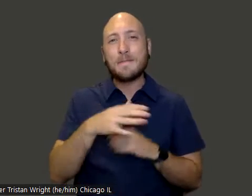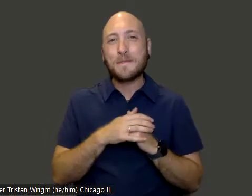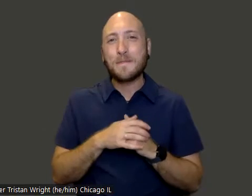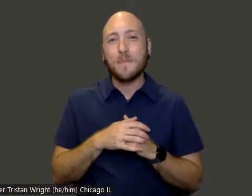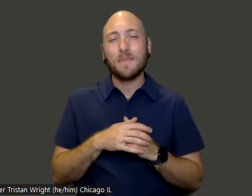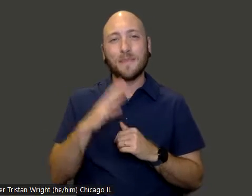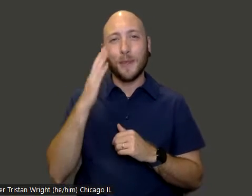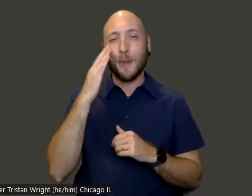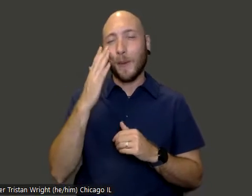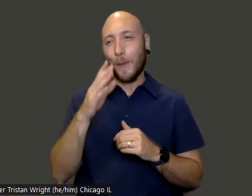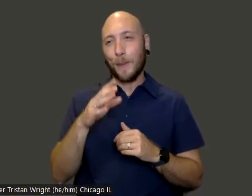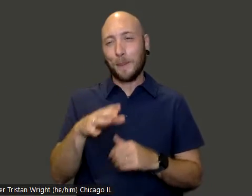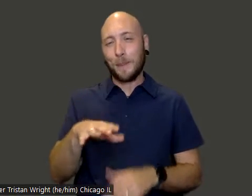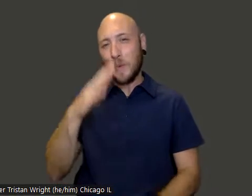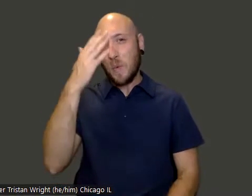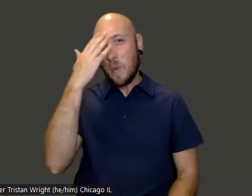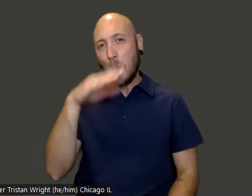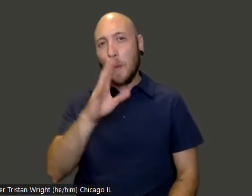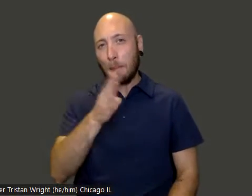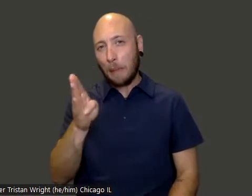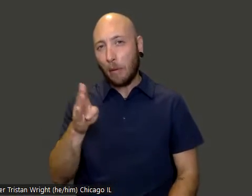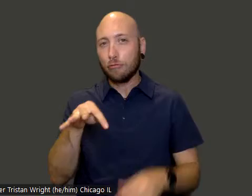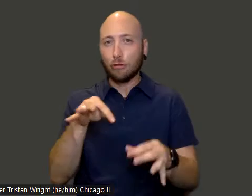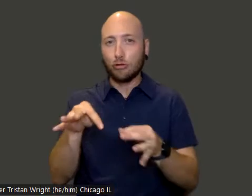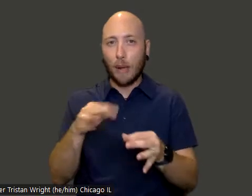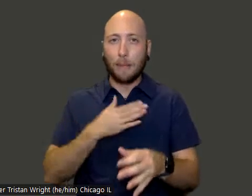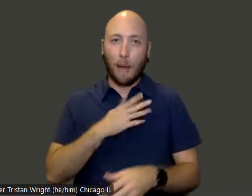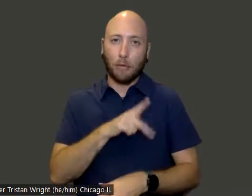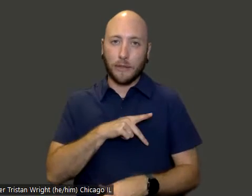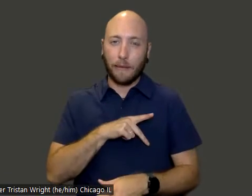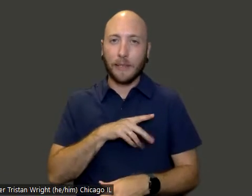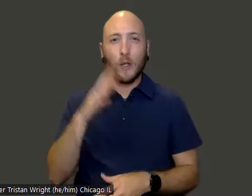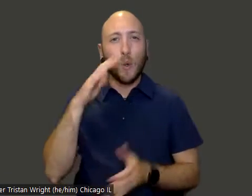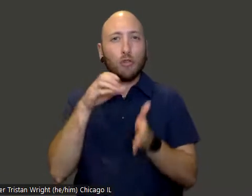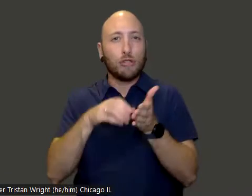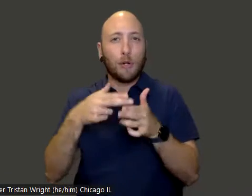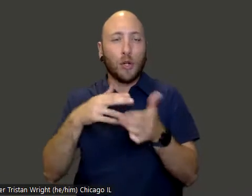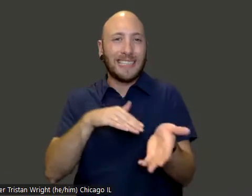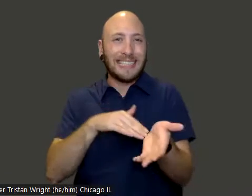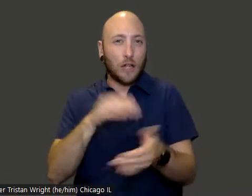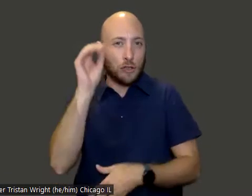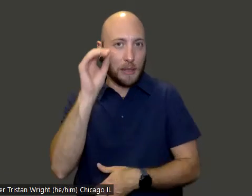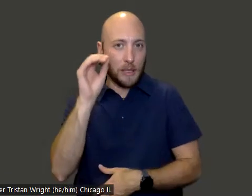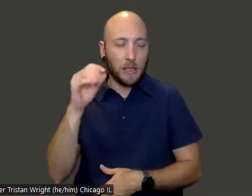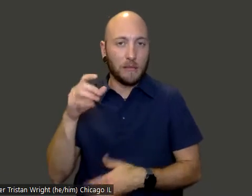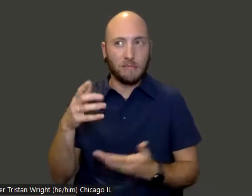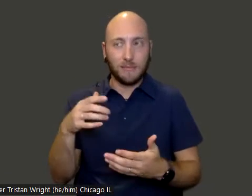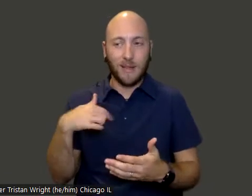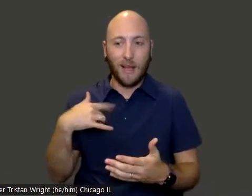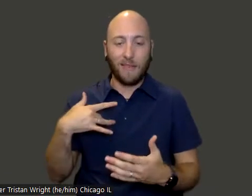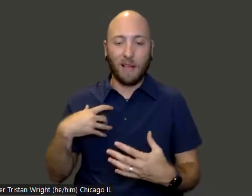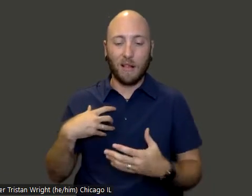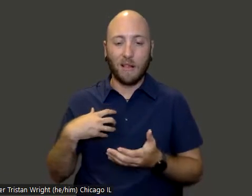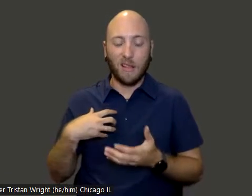disposition in a couple places in the big book, particularly in the doctor's opinion, where I'm restless, I'm irritable,